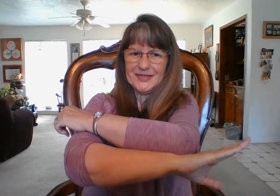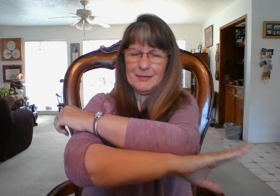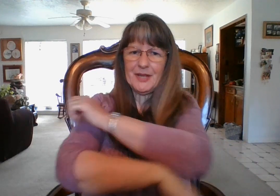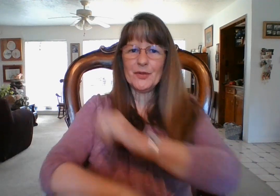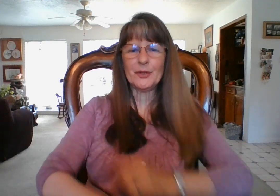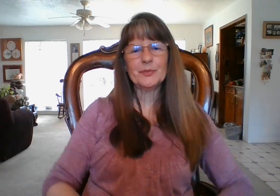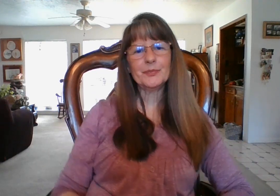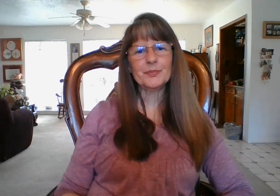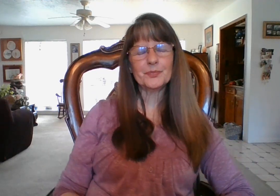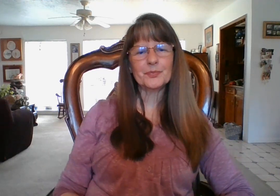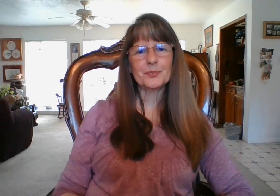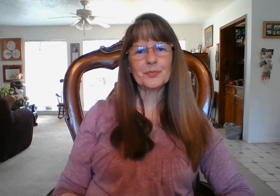Beaver.